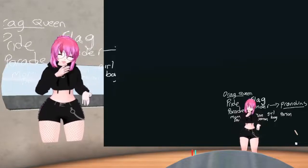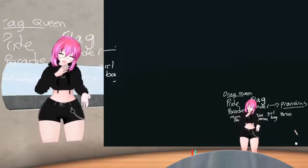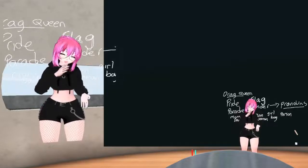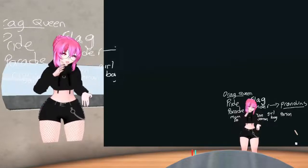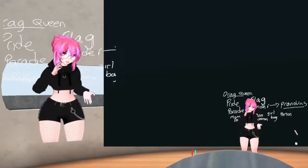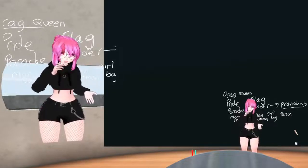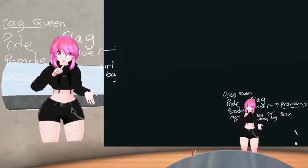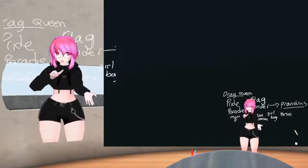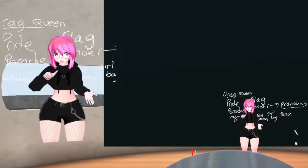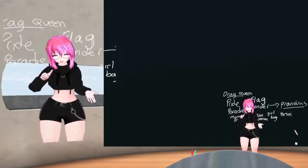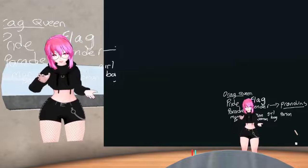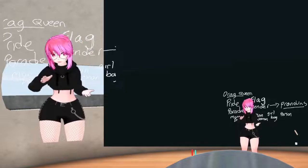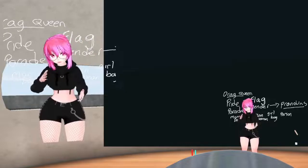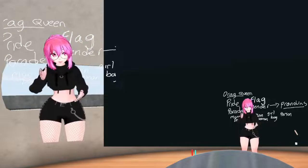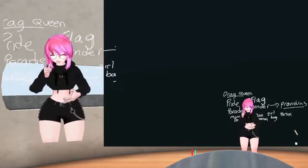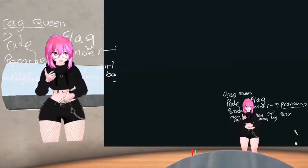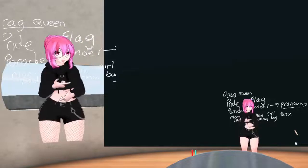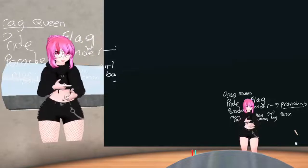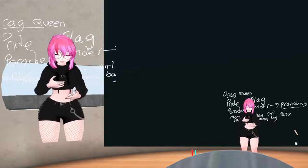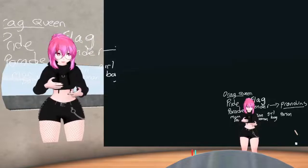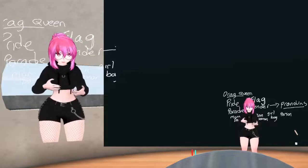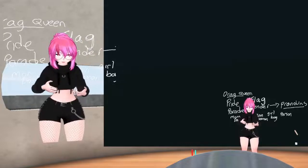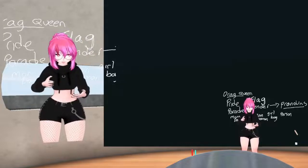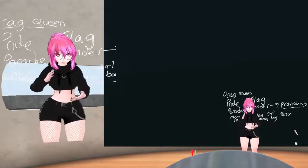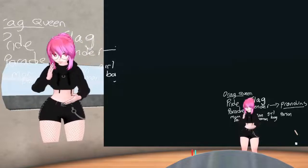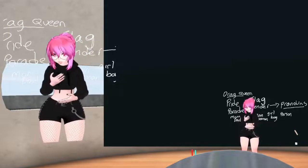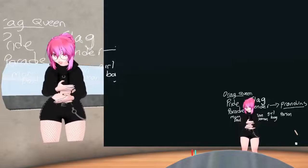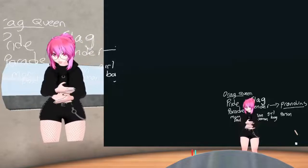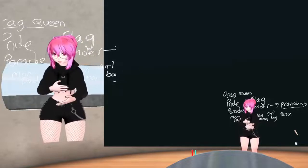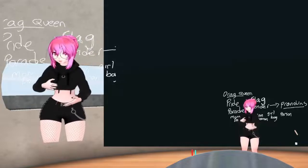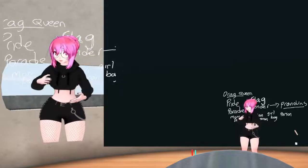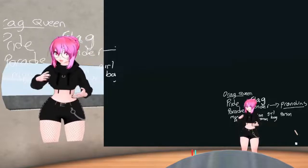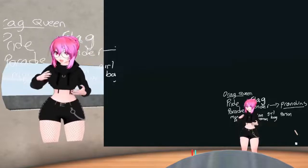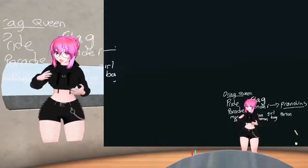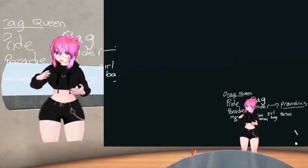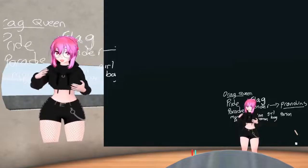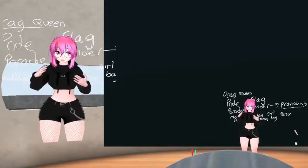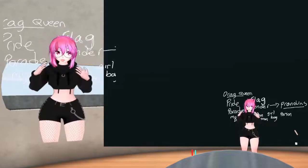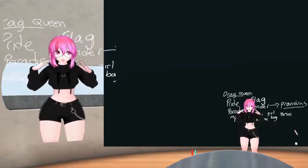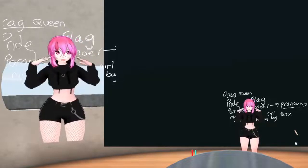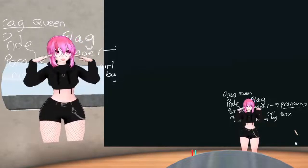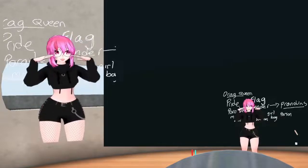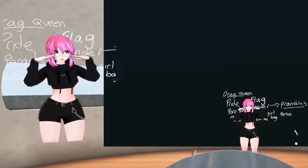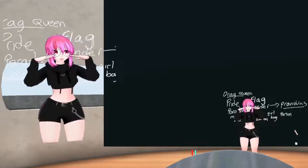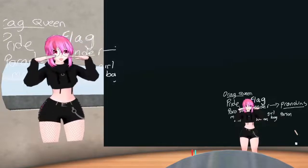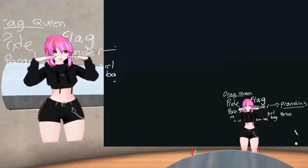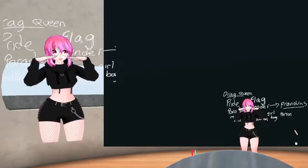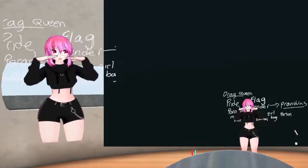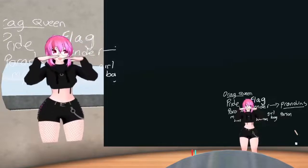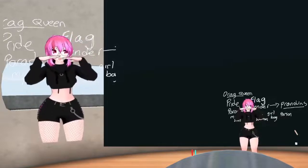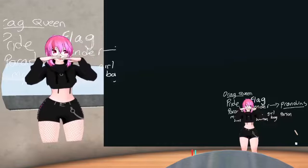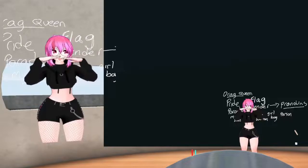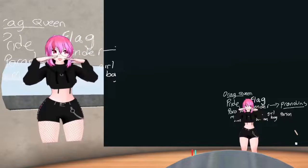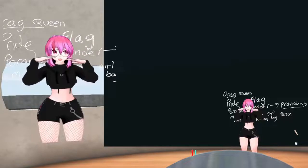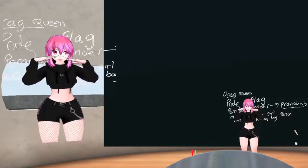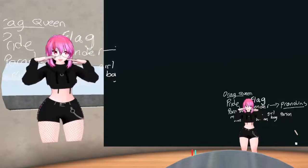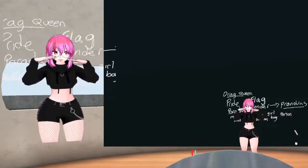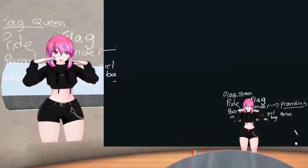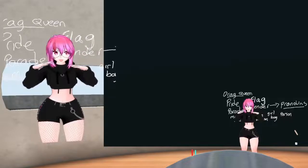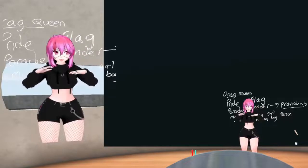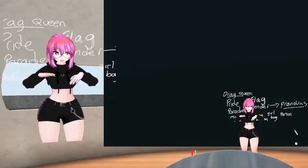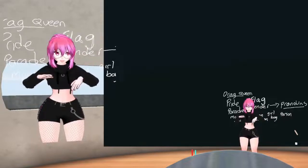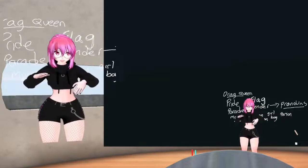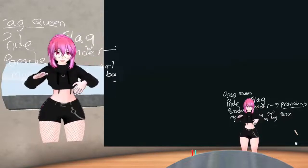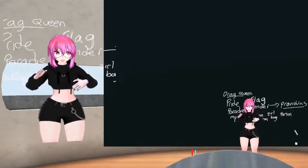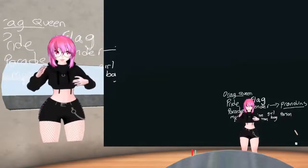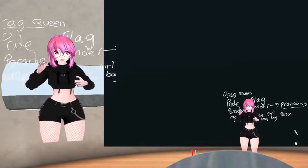woman, mother, girl, sister, daughter. But then in the middle, right where you drew that line, is going